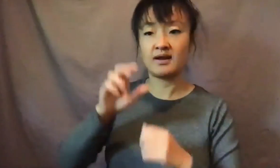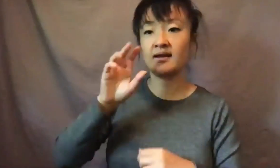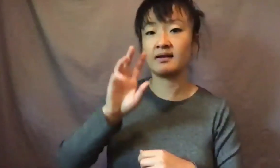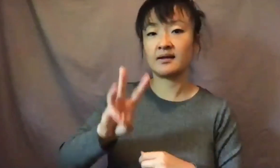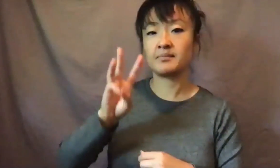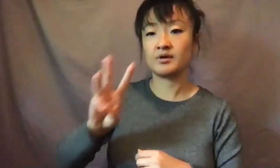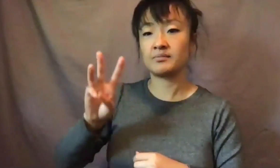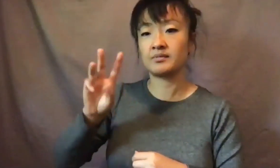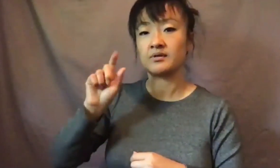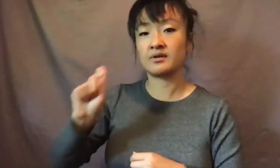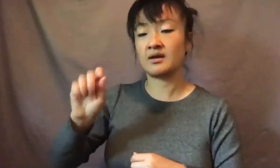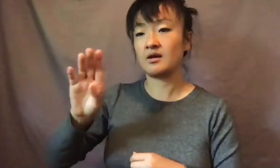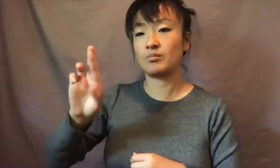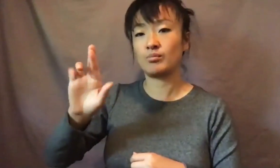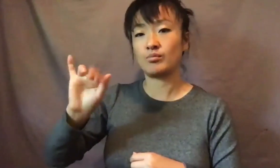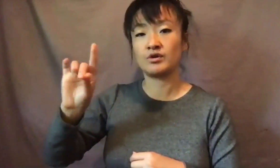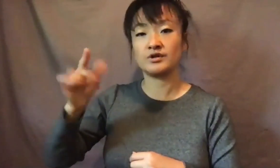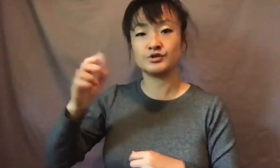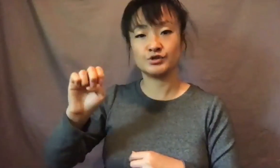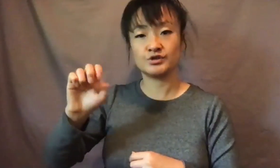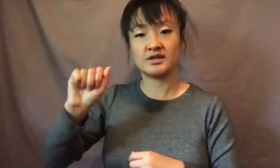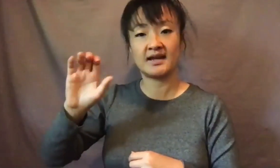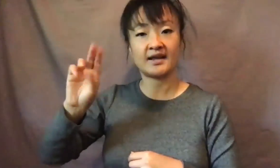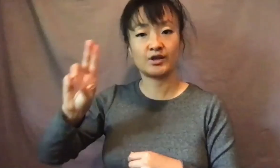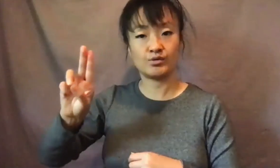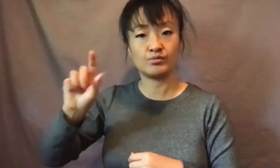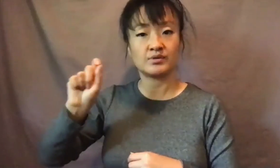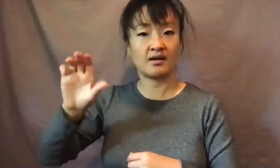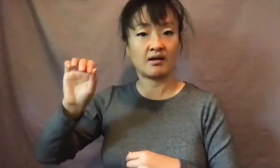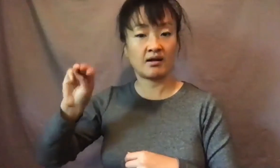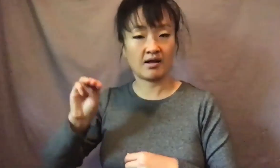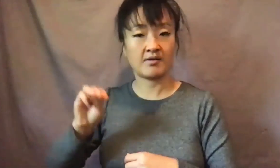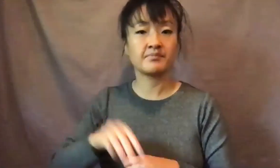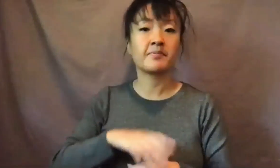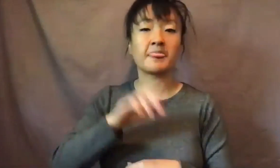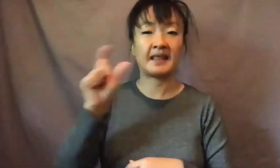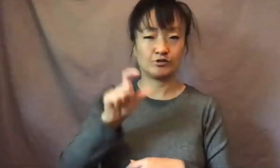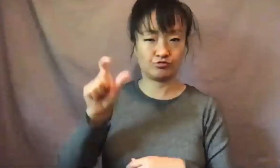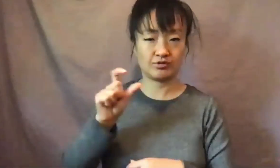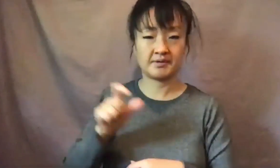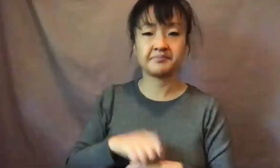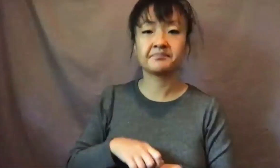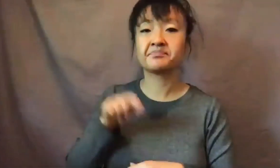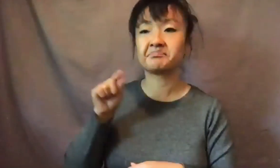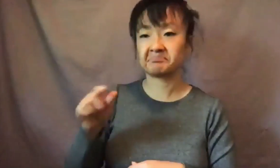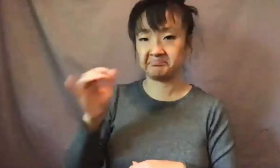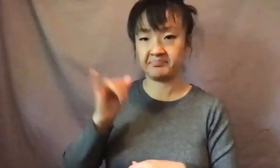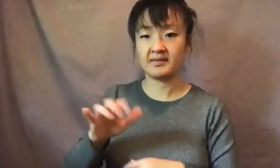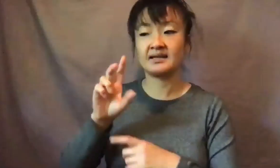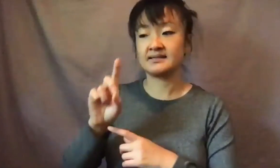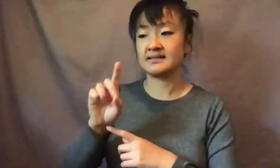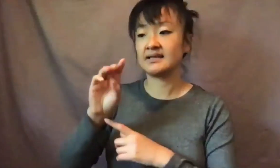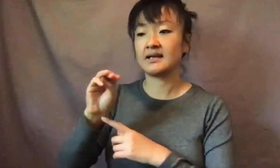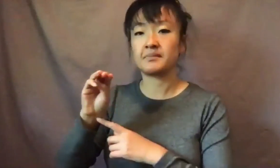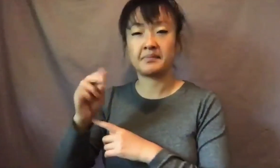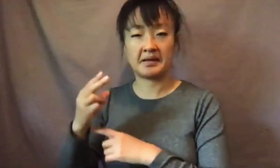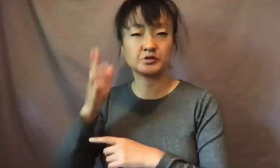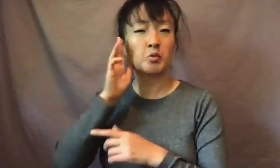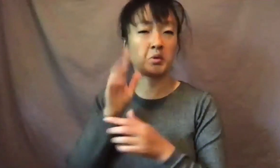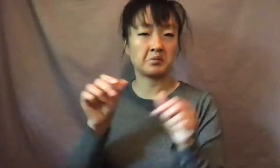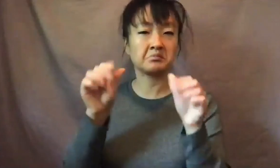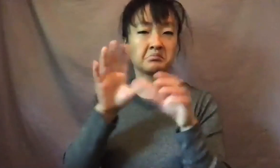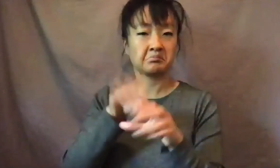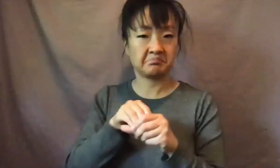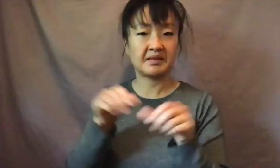www.bridgeacu.com, or via her Instagram at bridgeacupuncture or at DMMAH. We'll put those links in the chat as